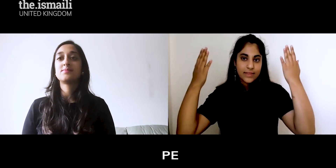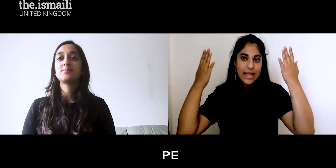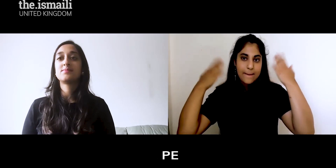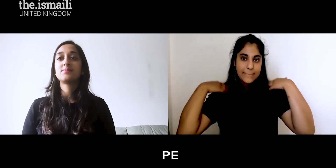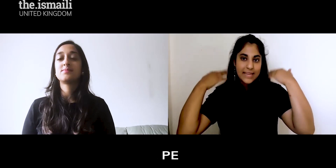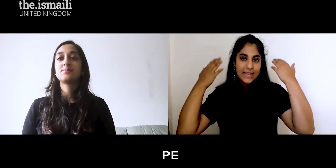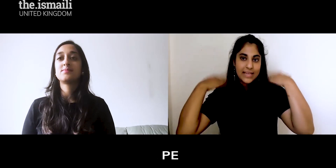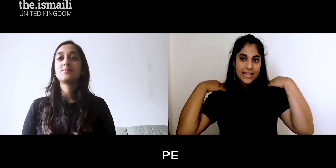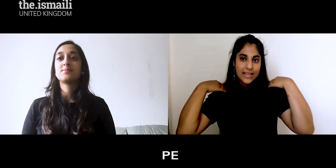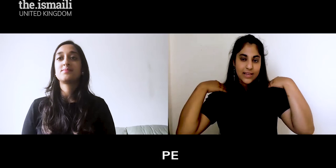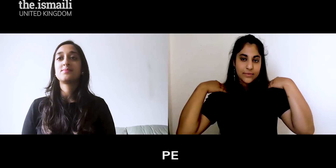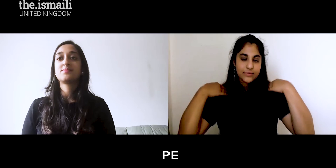PE.